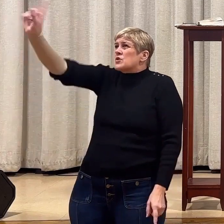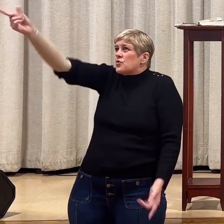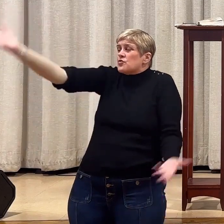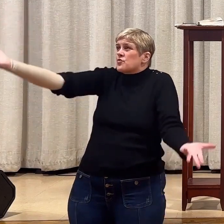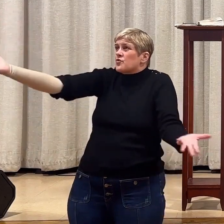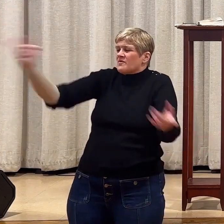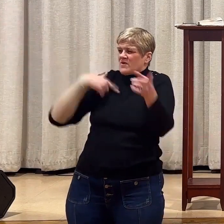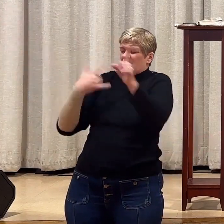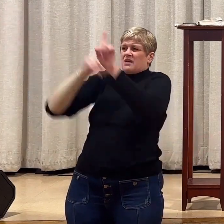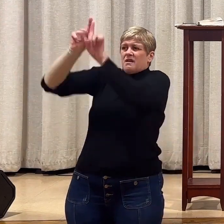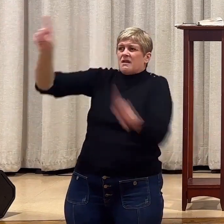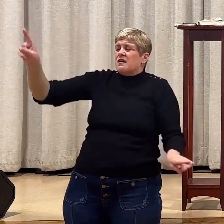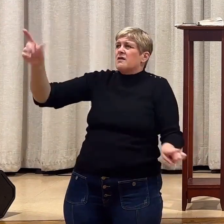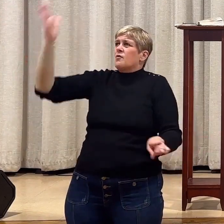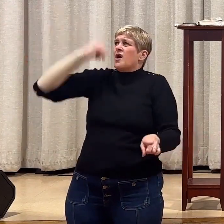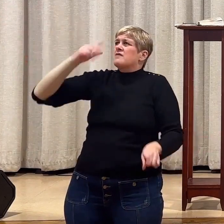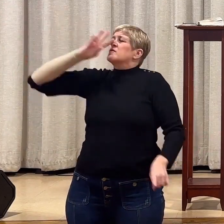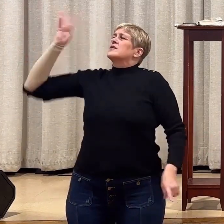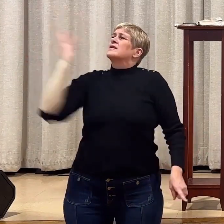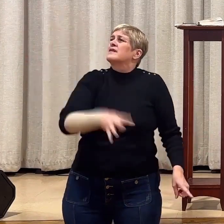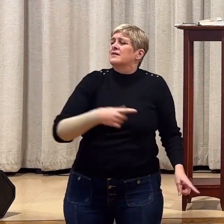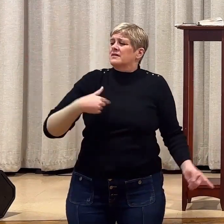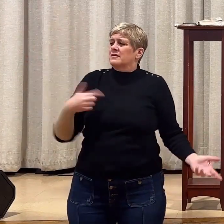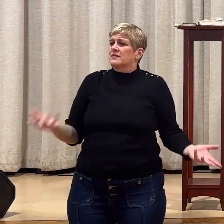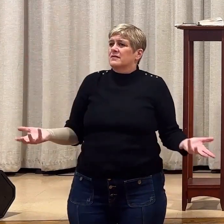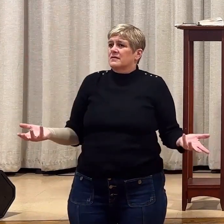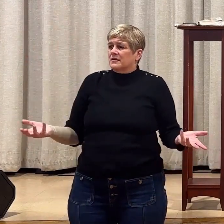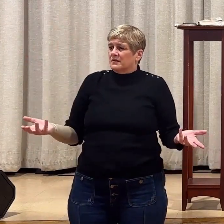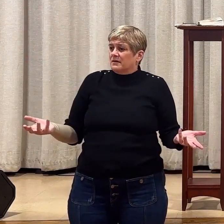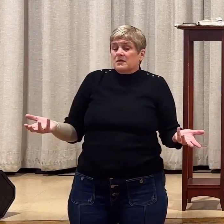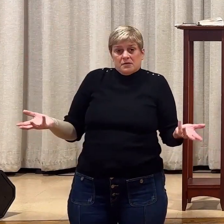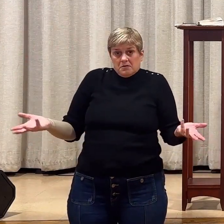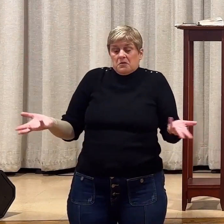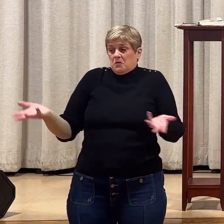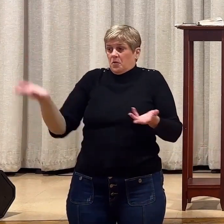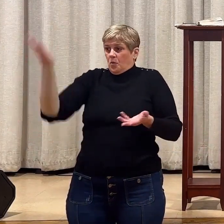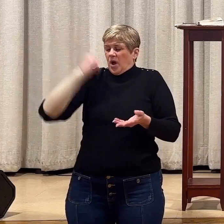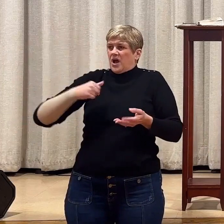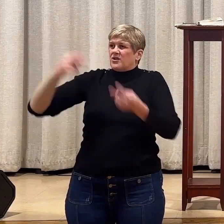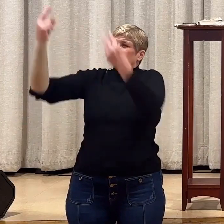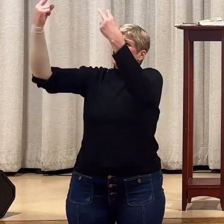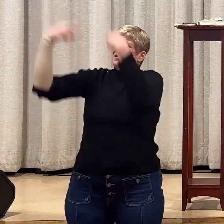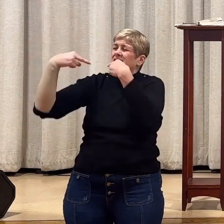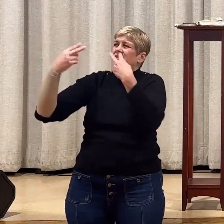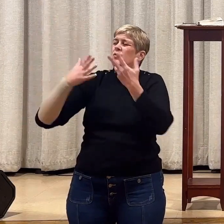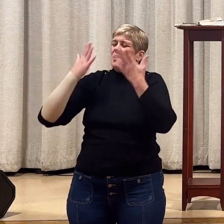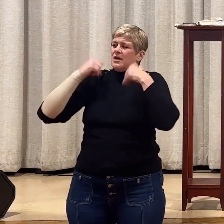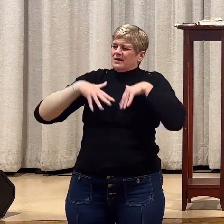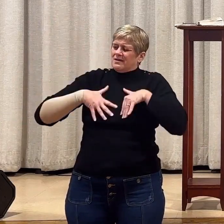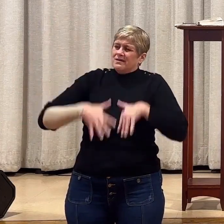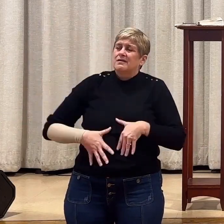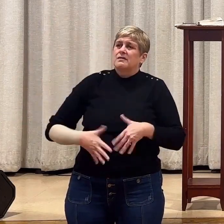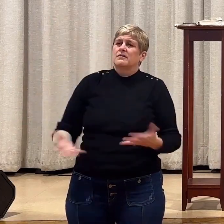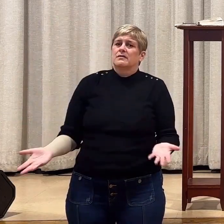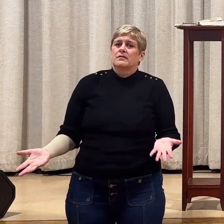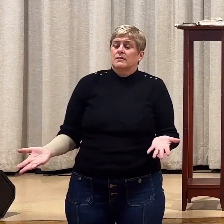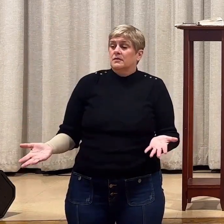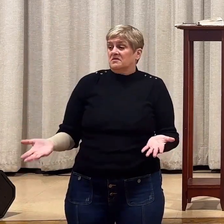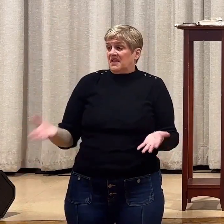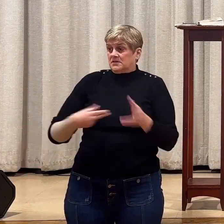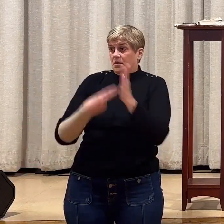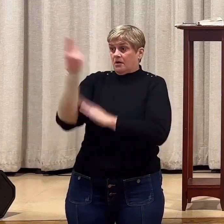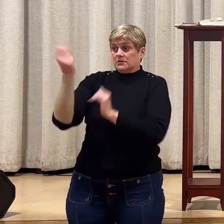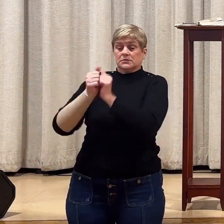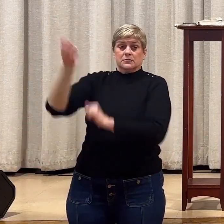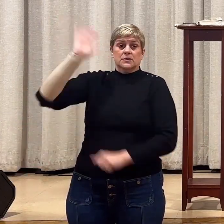if it means, my God, why have you forsaken me? Even if it means, why are you downcast, oh my soul? You see, being honest